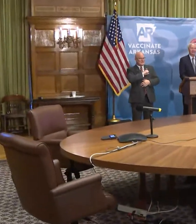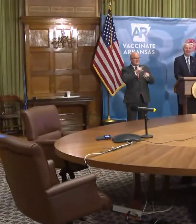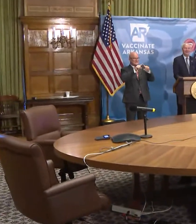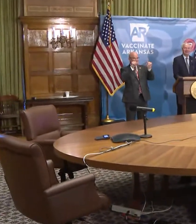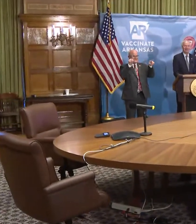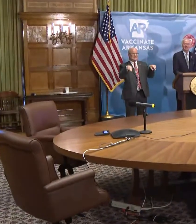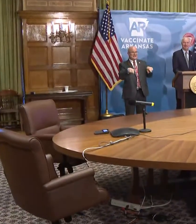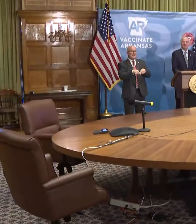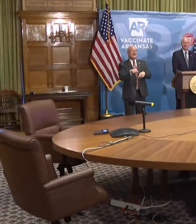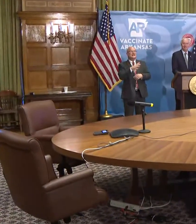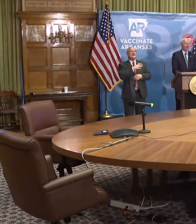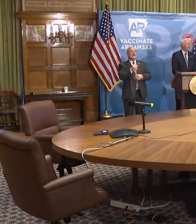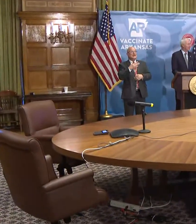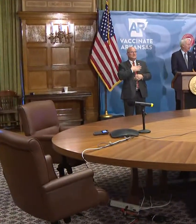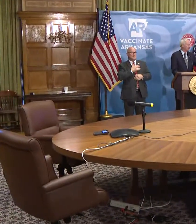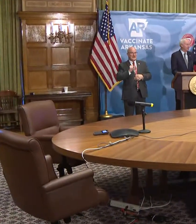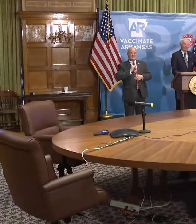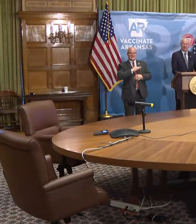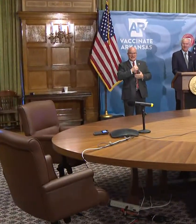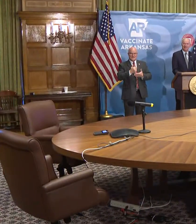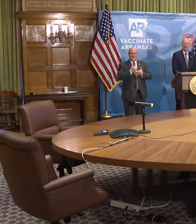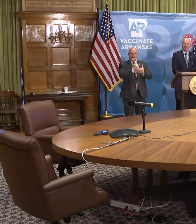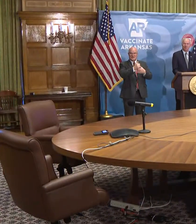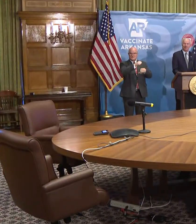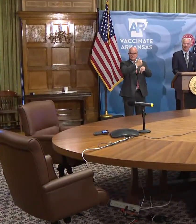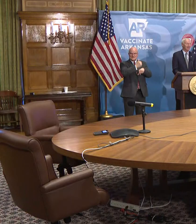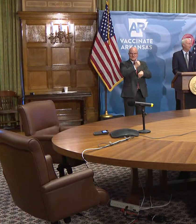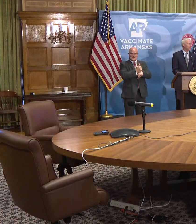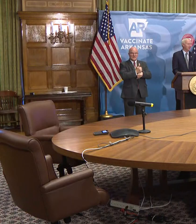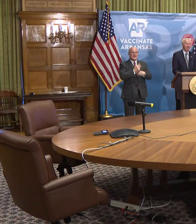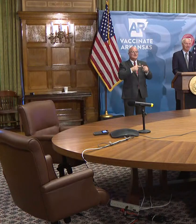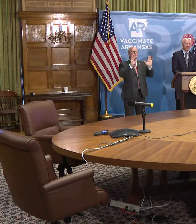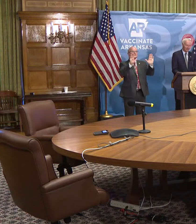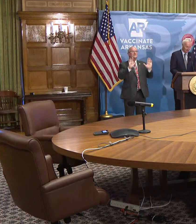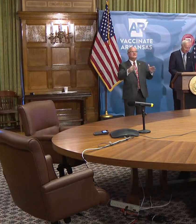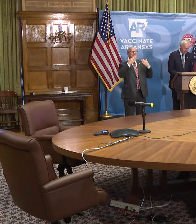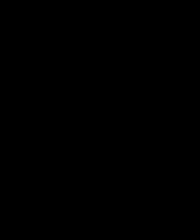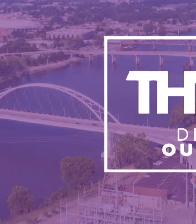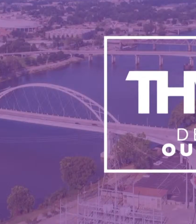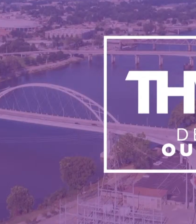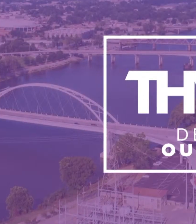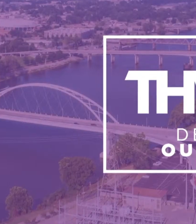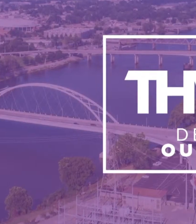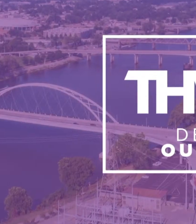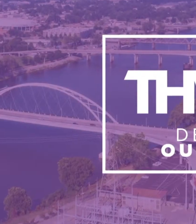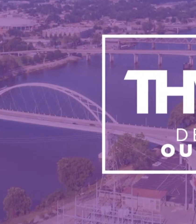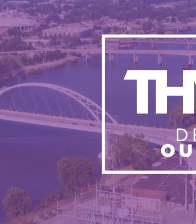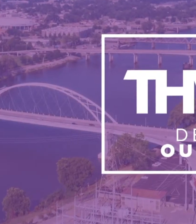sign, and if my staff can help get that situated there, that'd be terrific. Thank you very much.